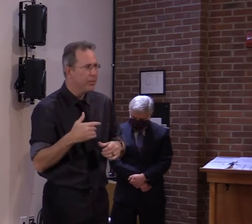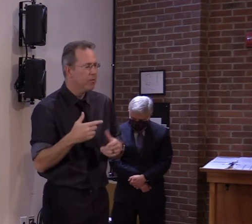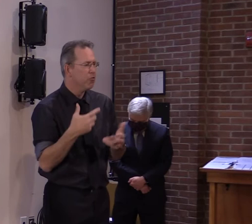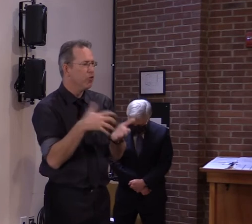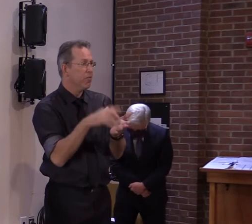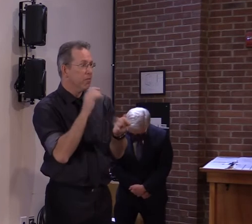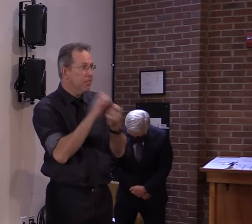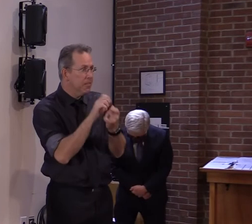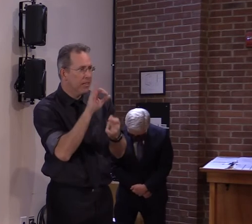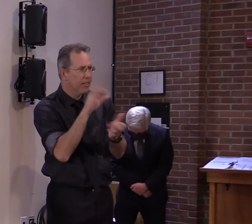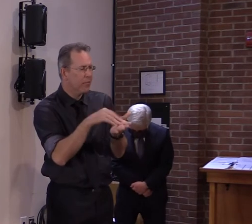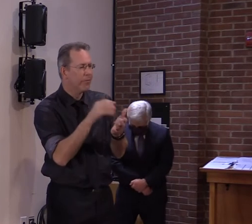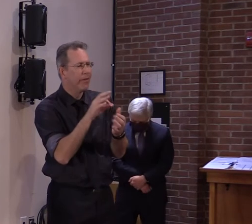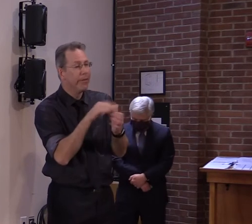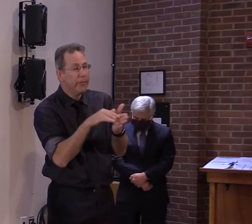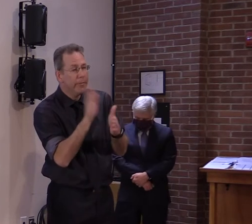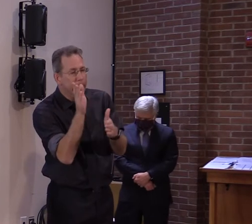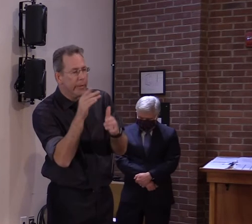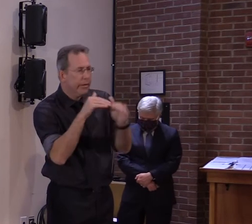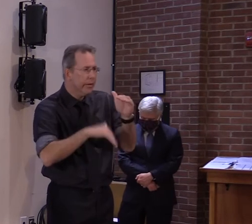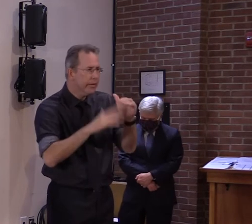was about